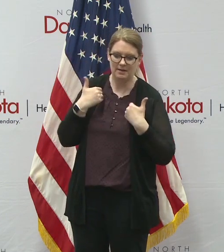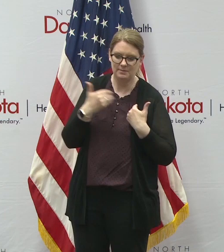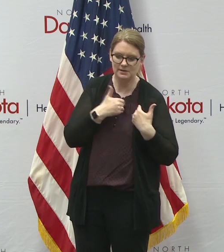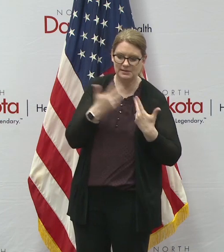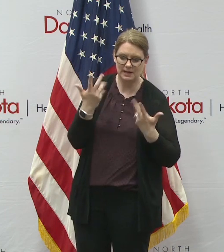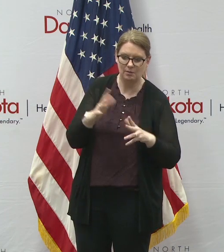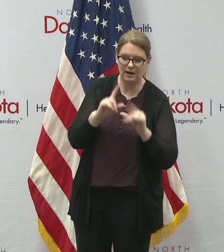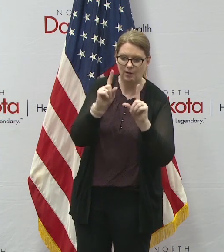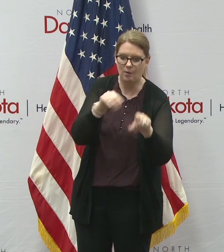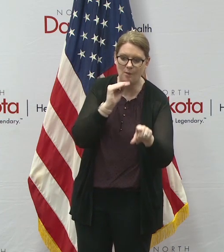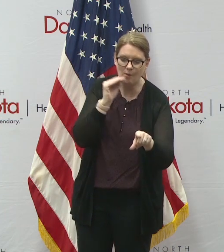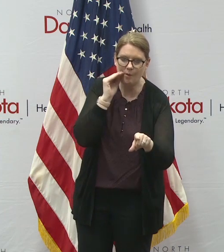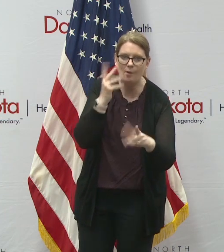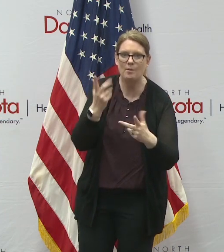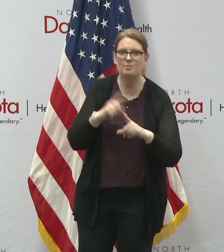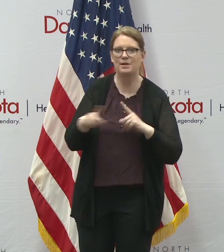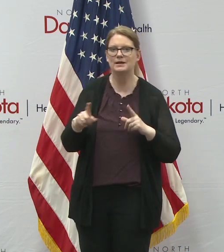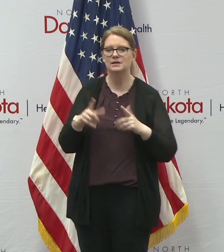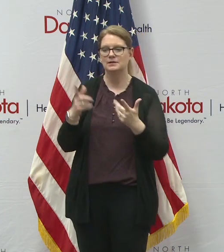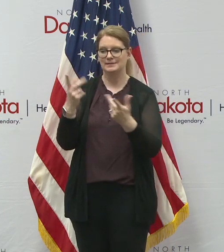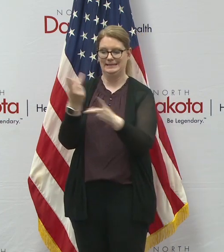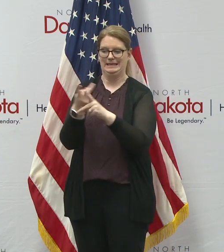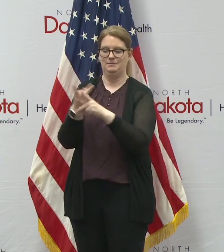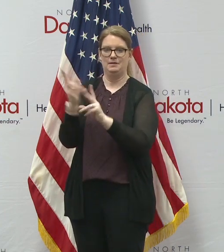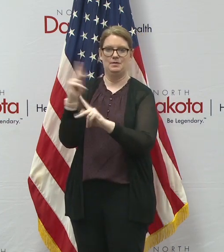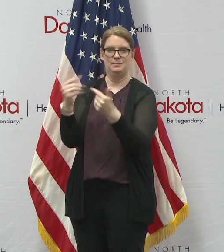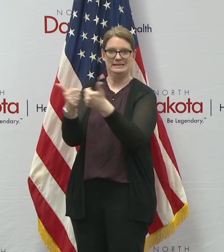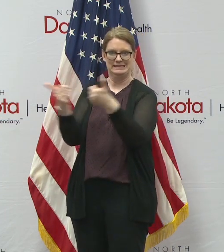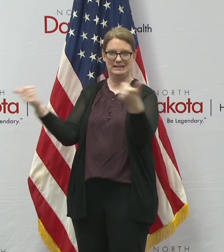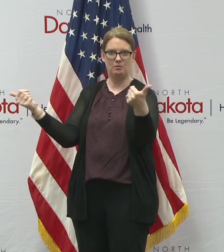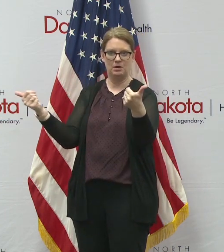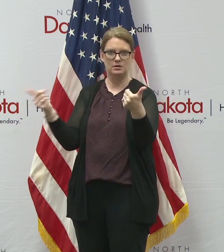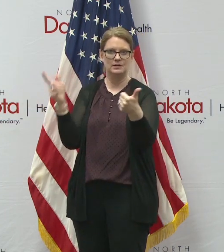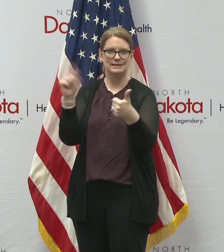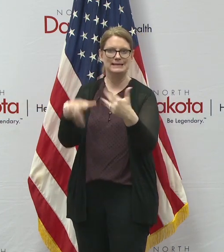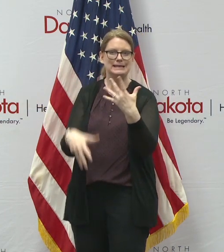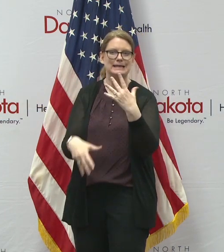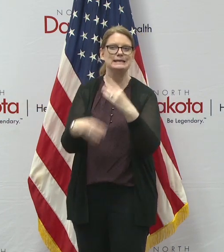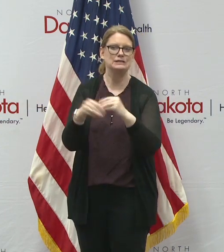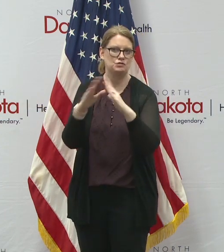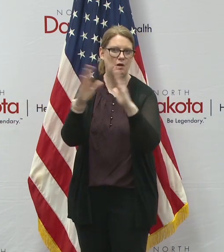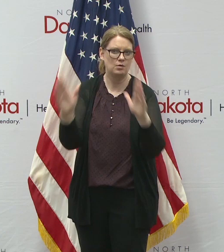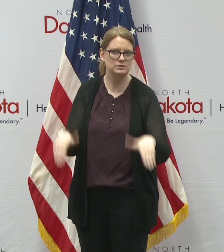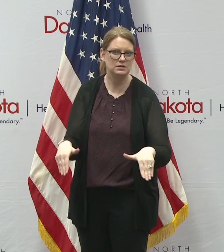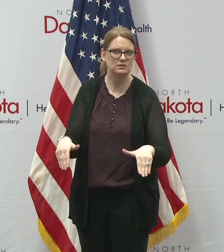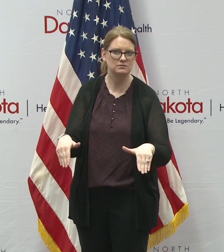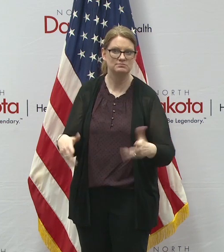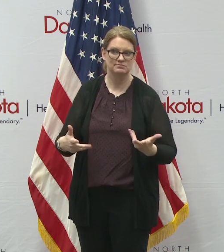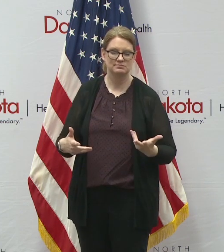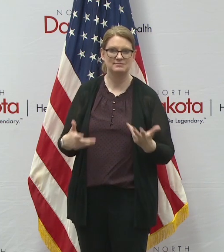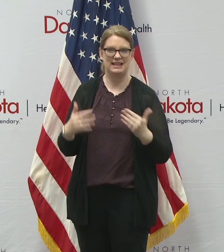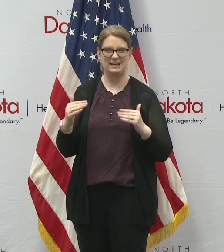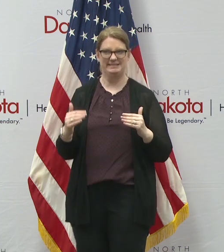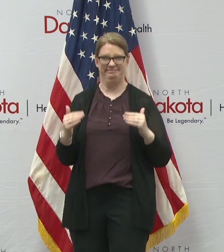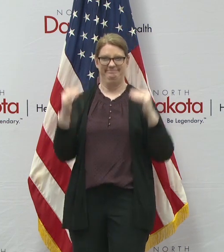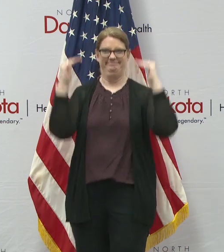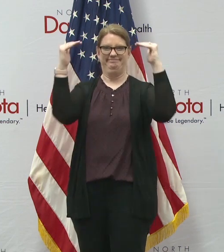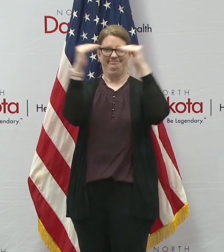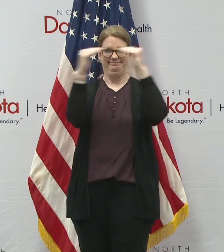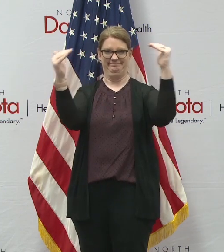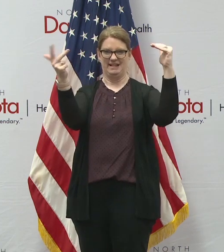to stay. I mean, part of it is keeping people separate. Sometimes you need more housing. That all comes in that tier 3 surge